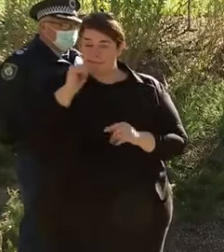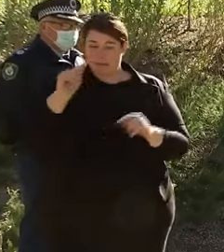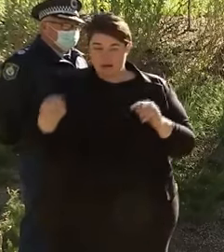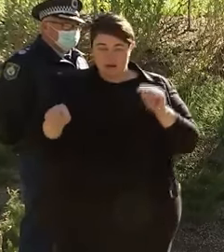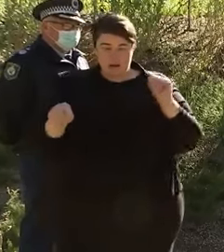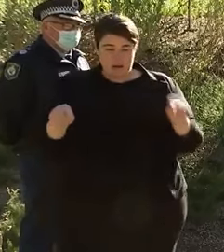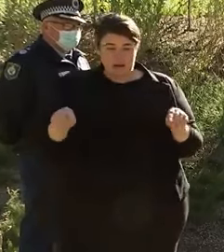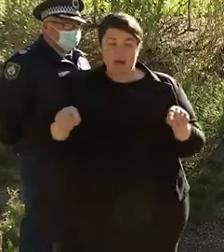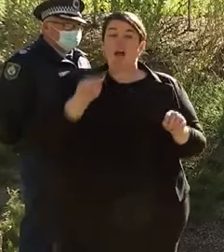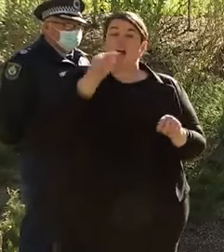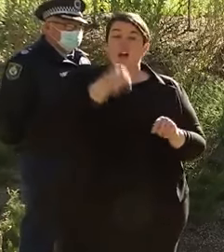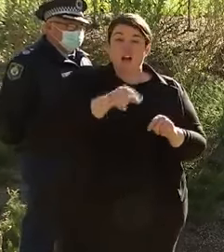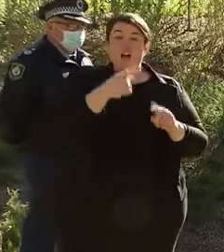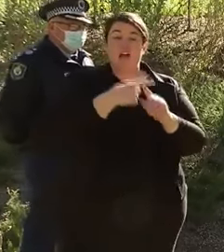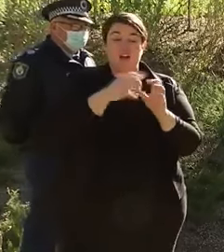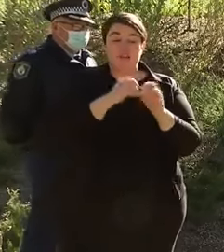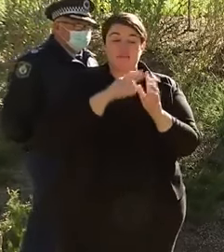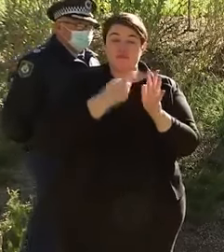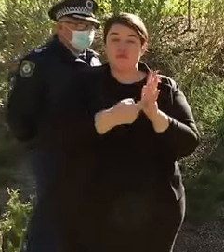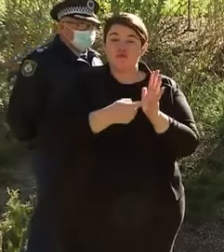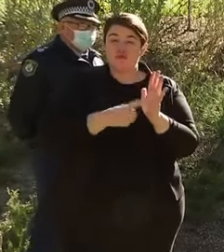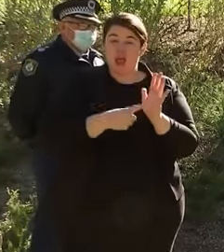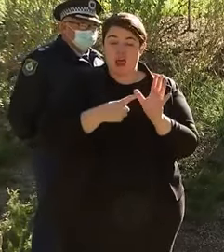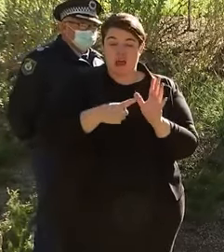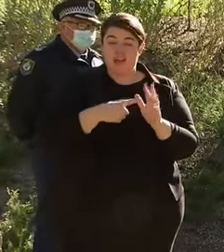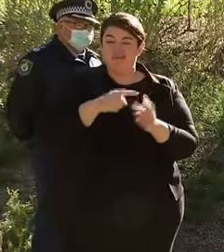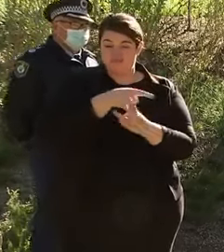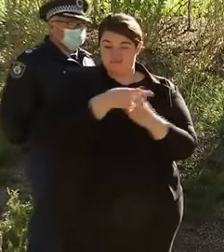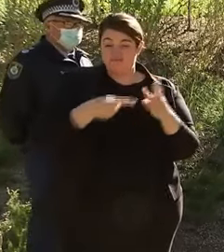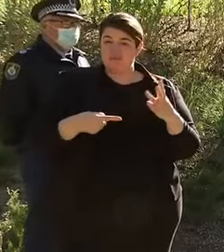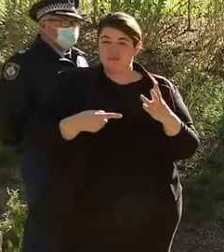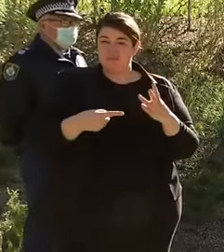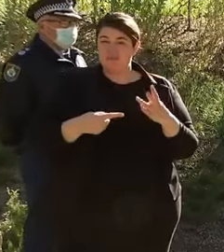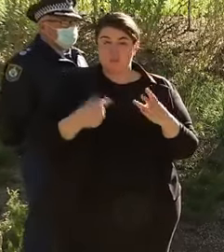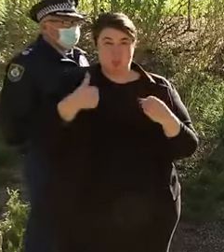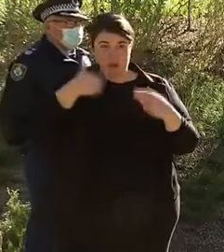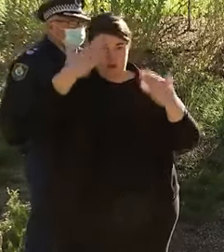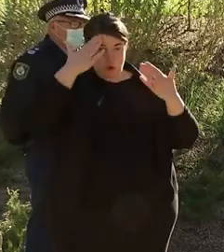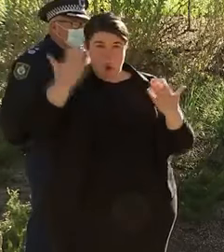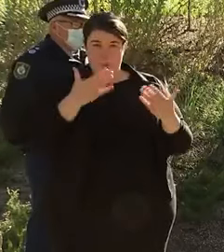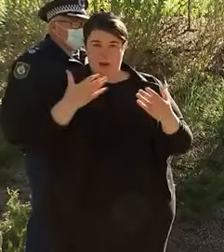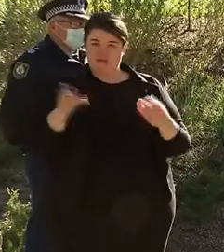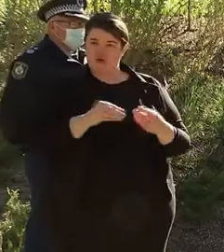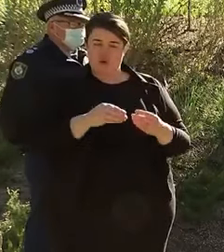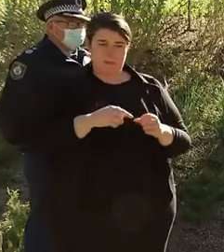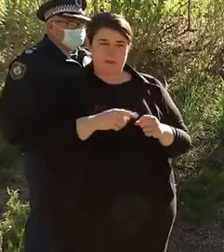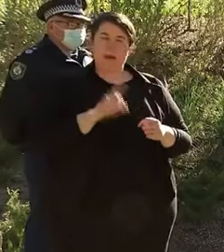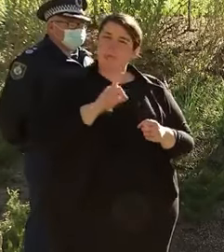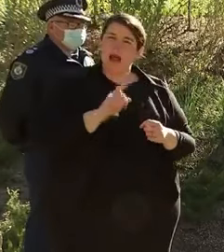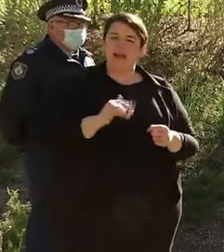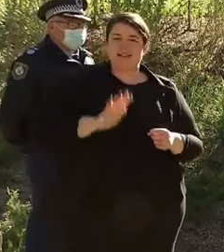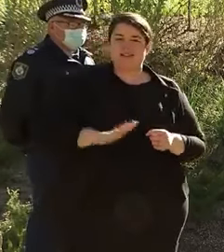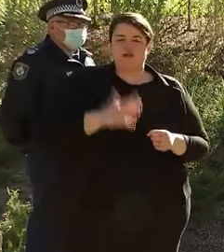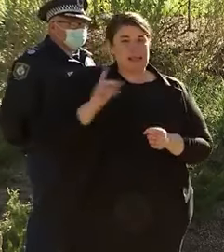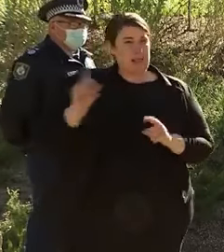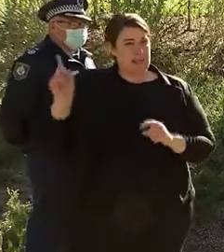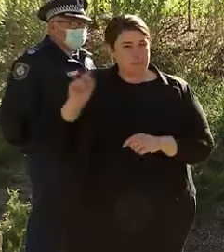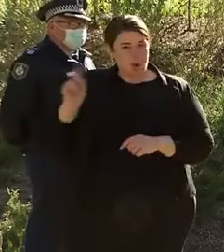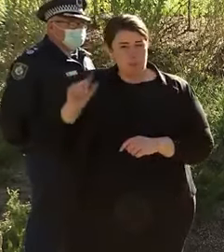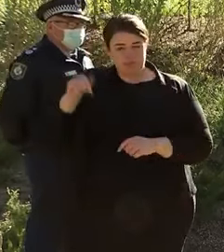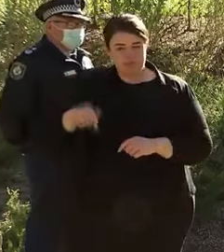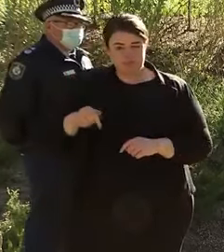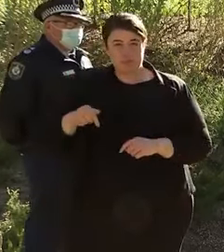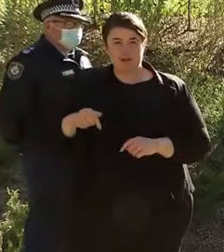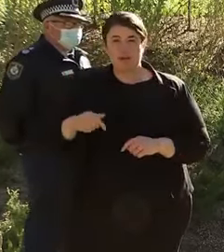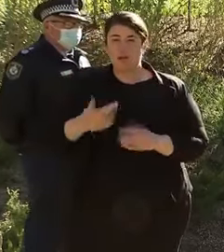and Boralla clusters, you'll see that during those periods, there were actually quite a lot of unlinked cases. So what's been fascinating at the moment is, despite